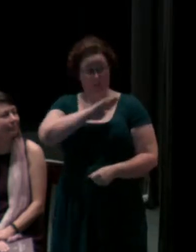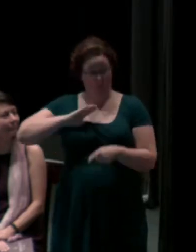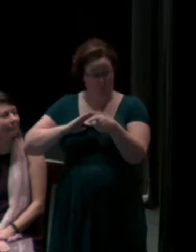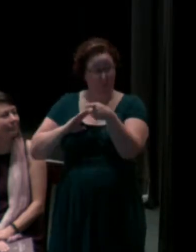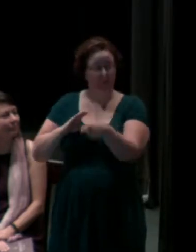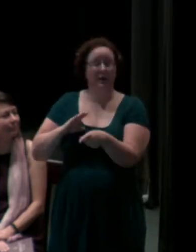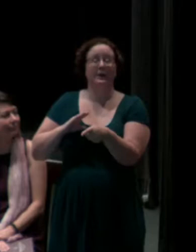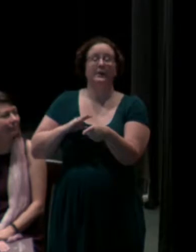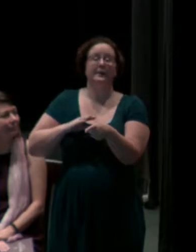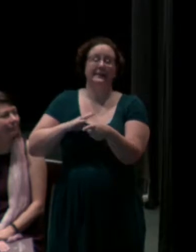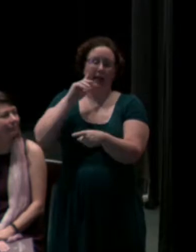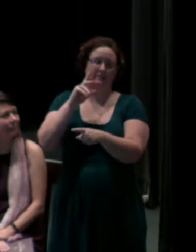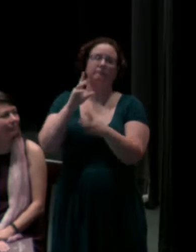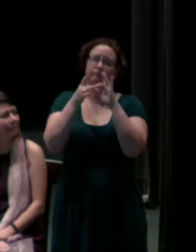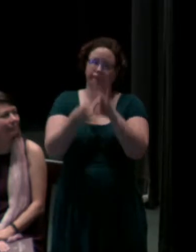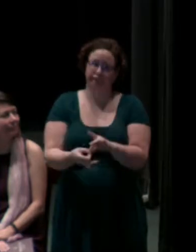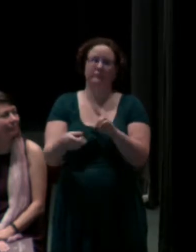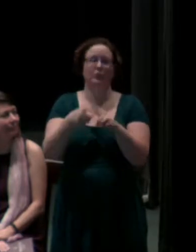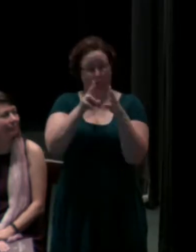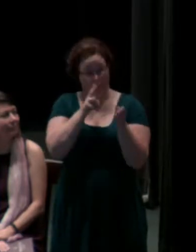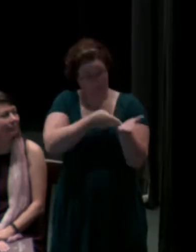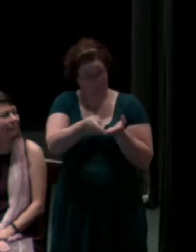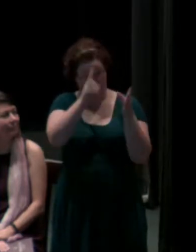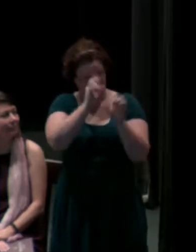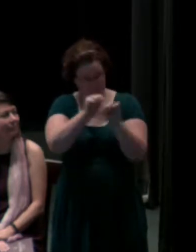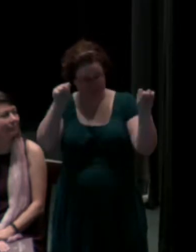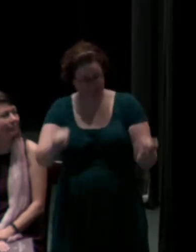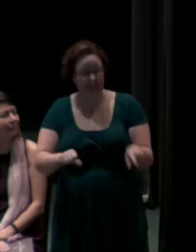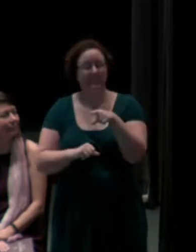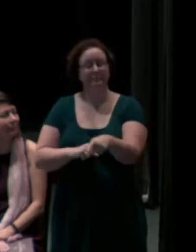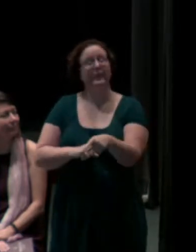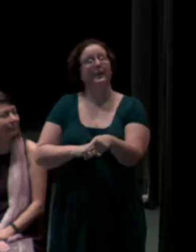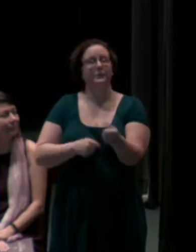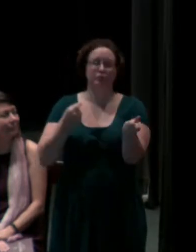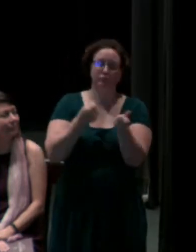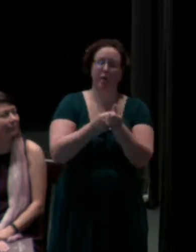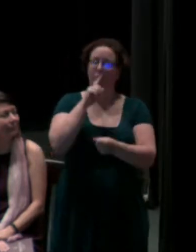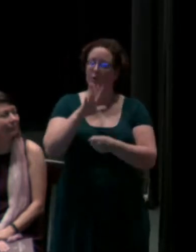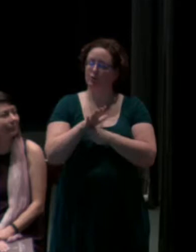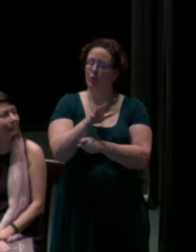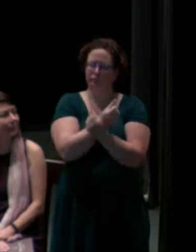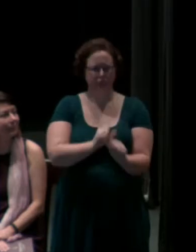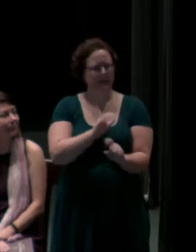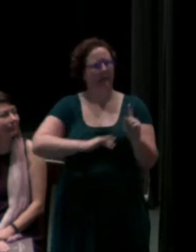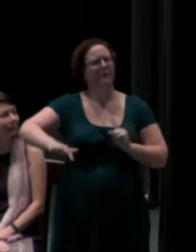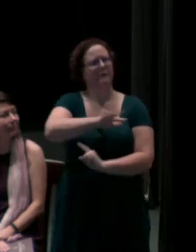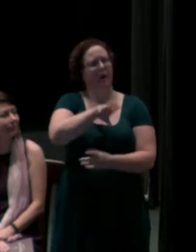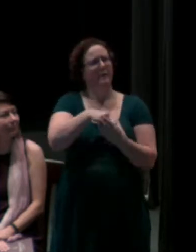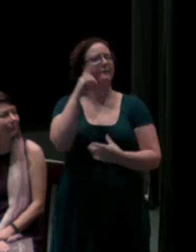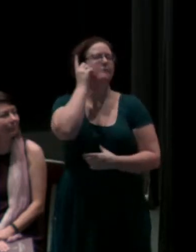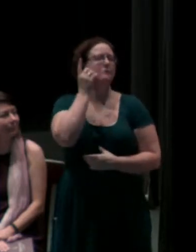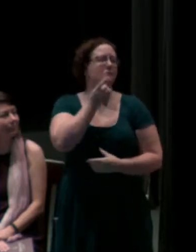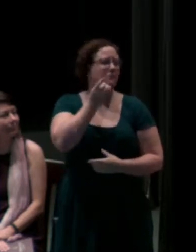that falls under the honor system, whose main goal is to promote and ensure a safe environment for every student within the residence